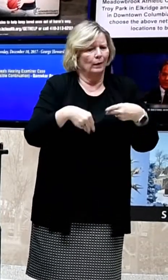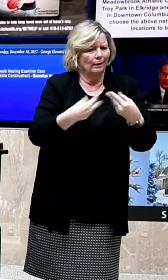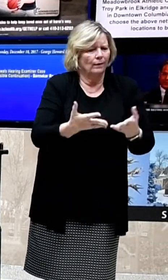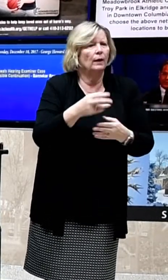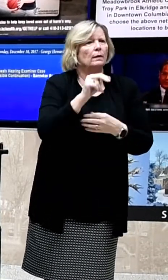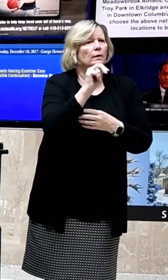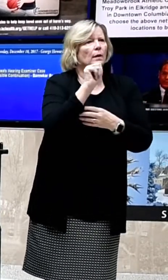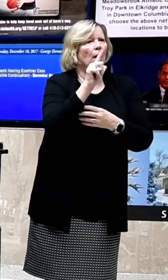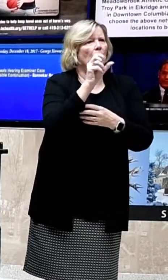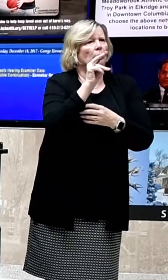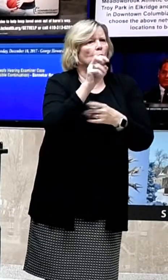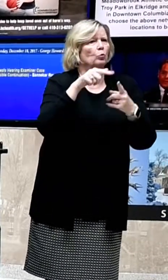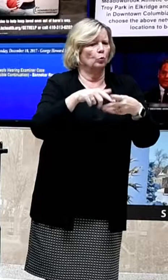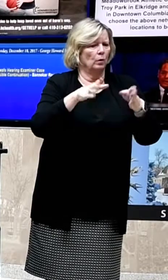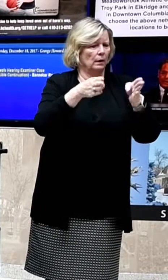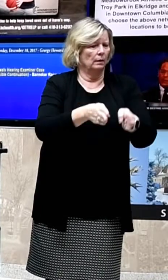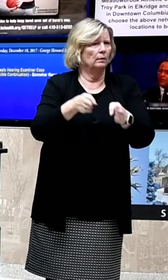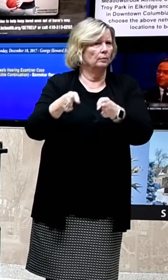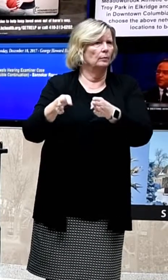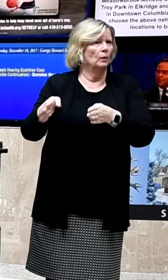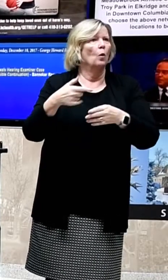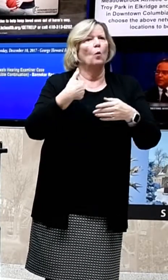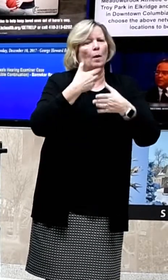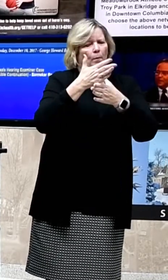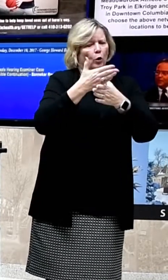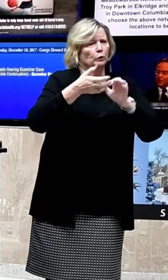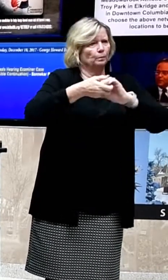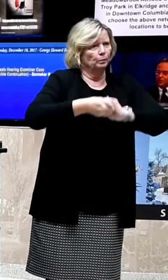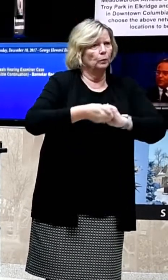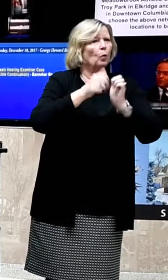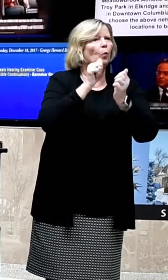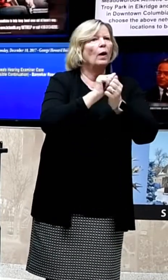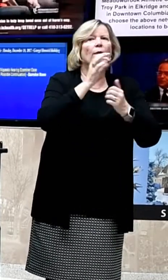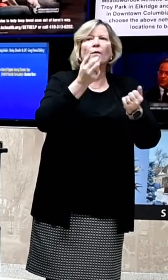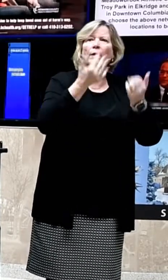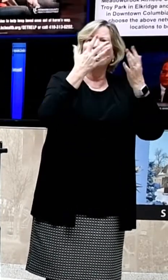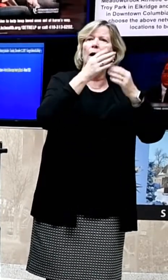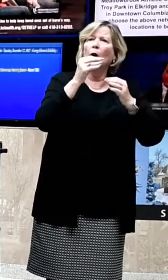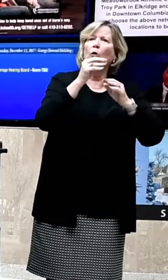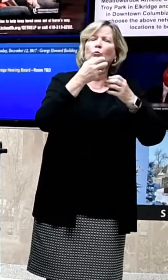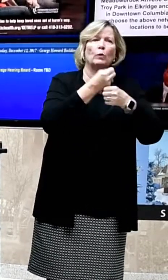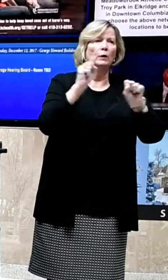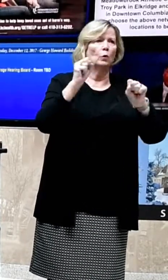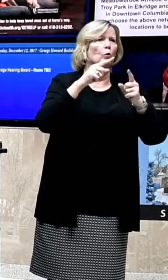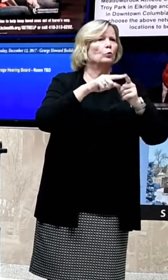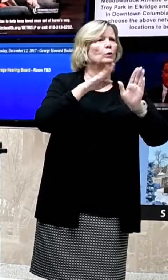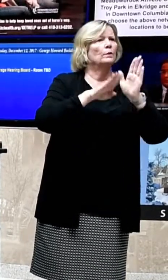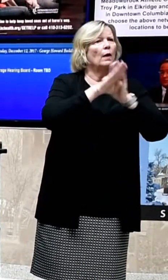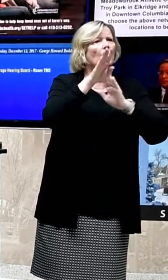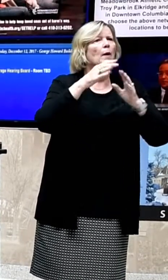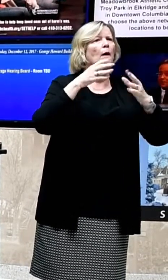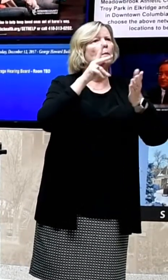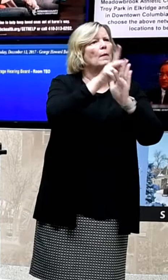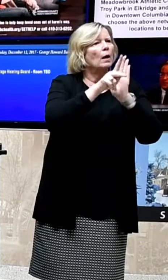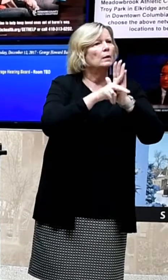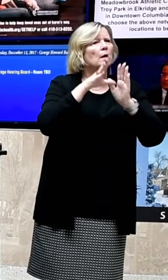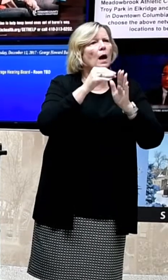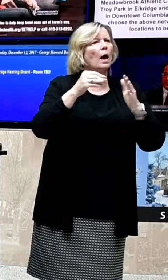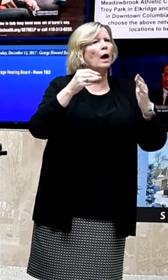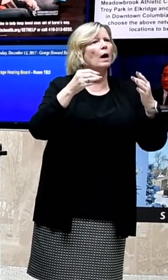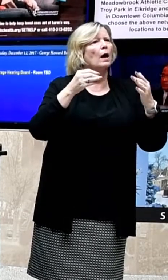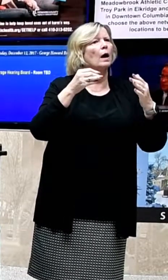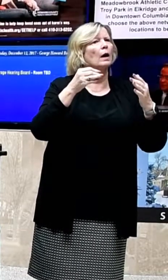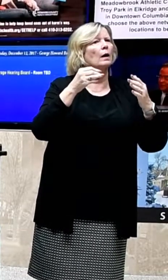naloxone. We are partnering with Fire and Rescue to develop policies and procedures to ensure quality program